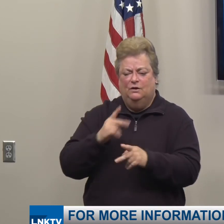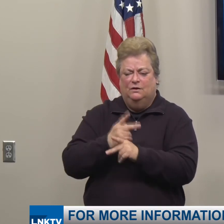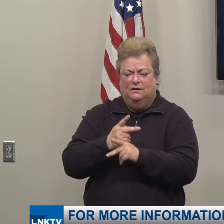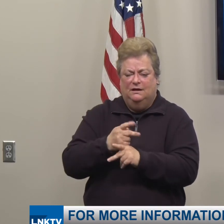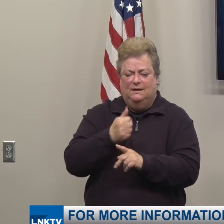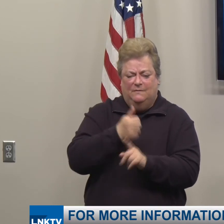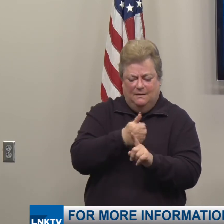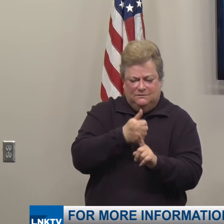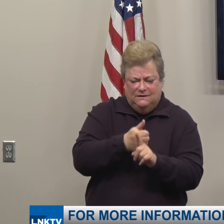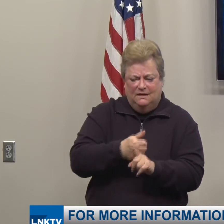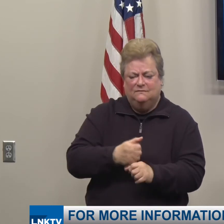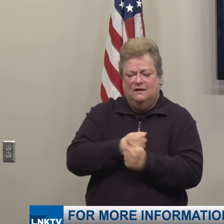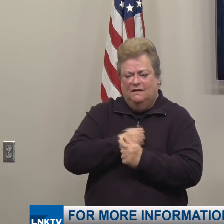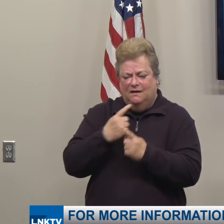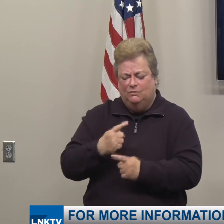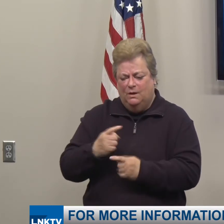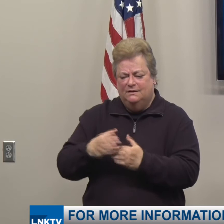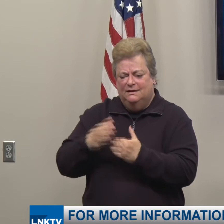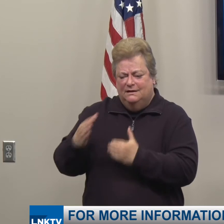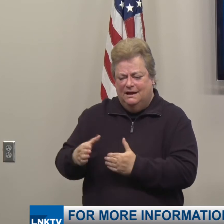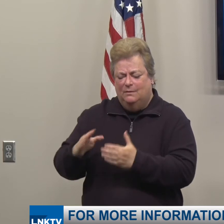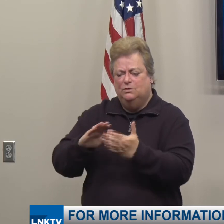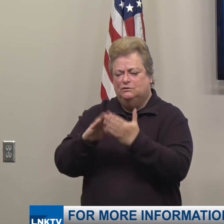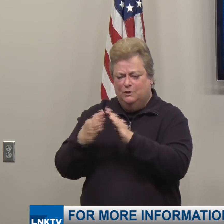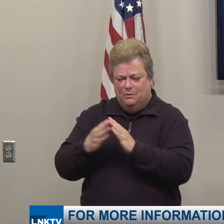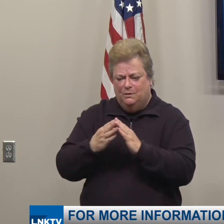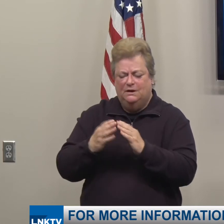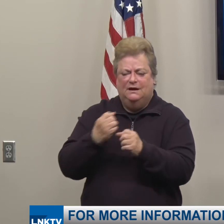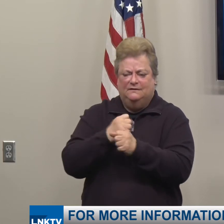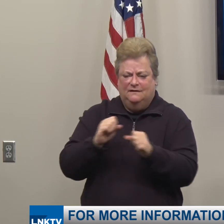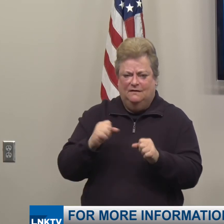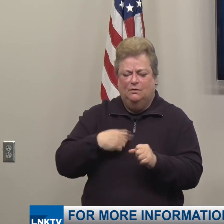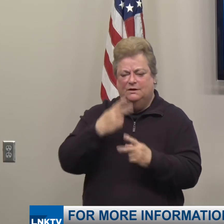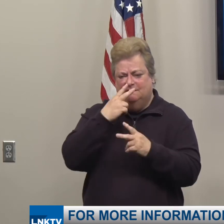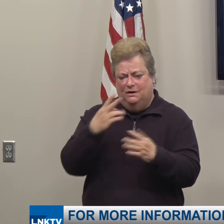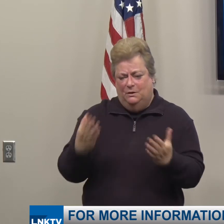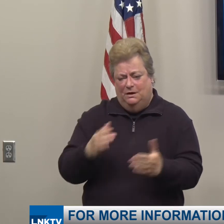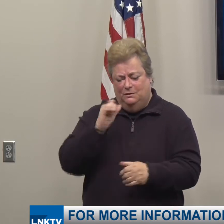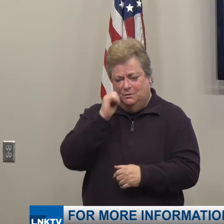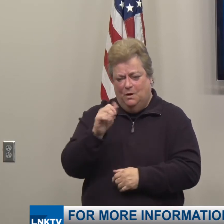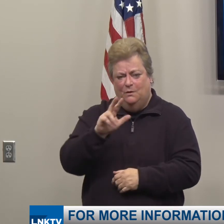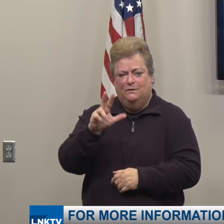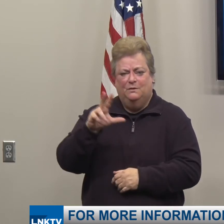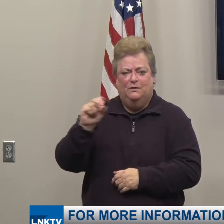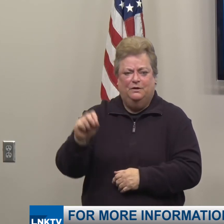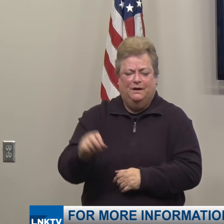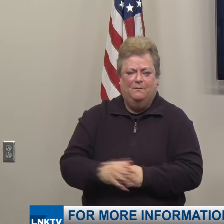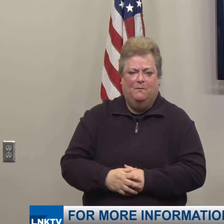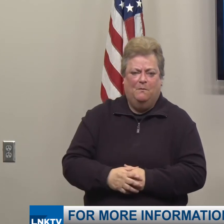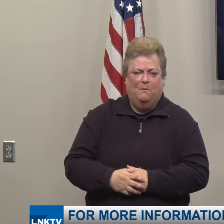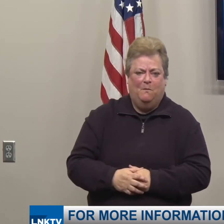and their loved ones, our neighbors, and community safe. We'll see you back here tomorrow at 3:30.